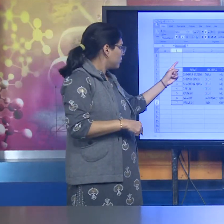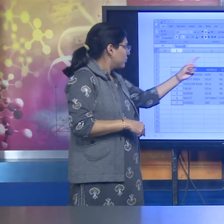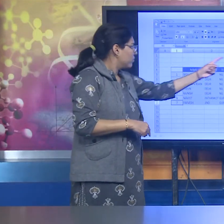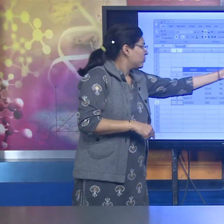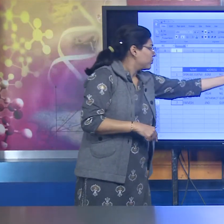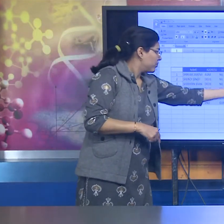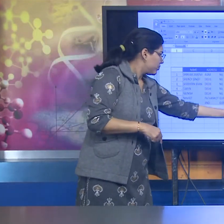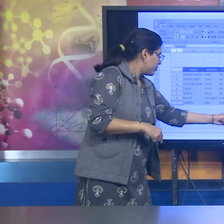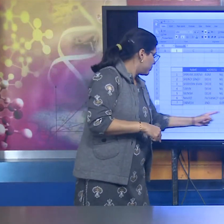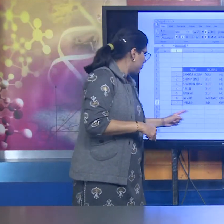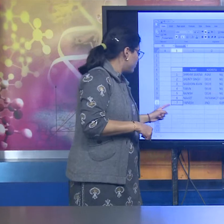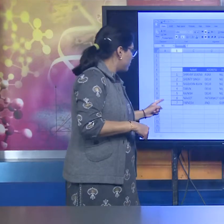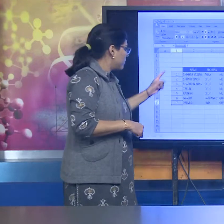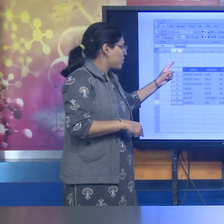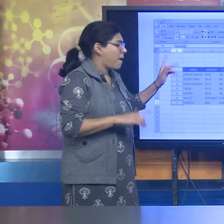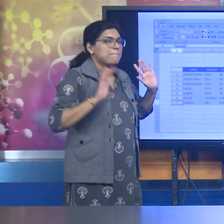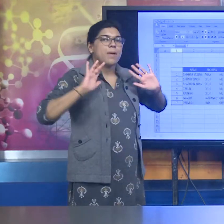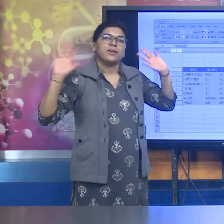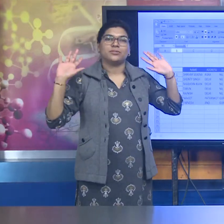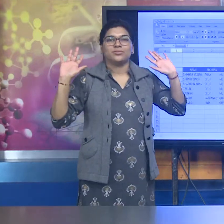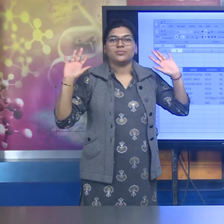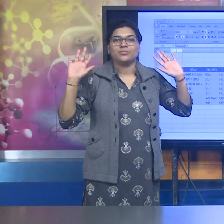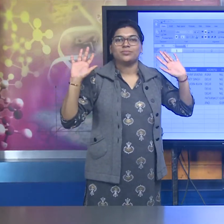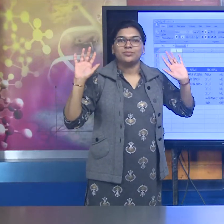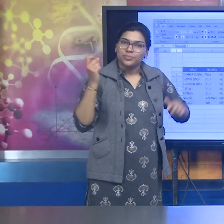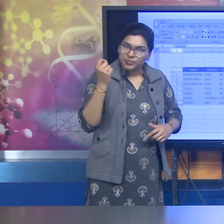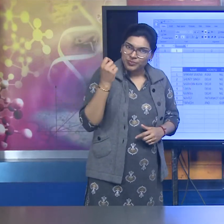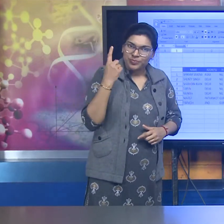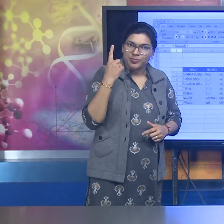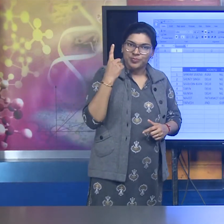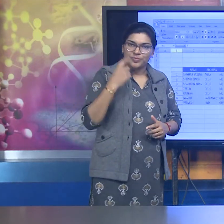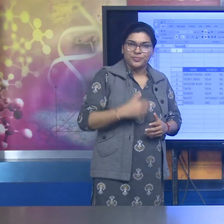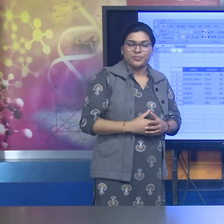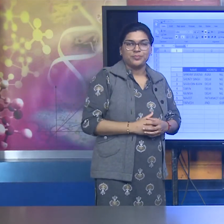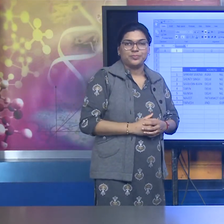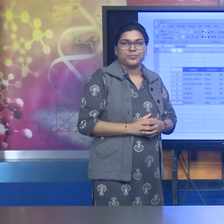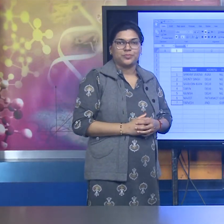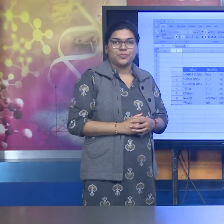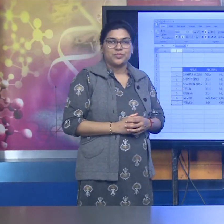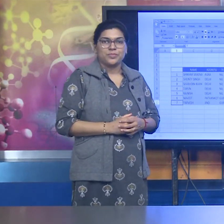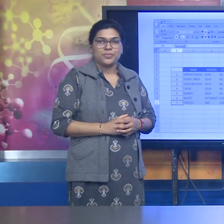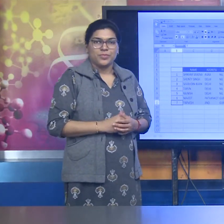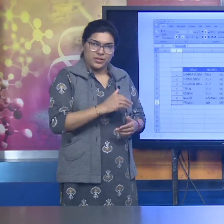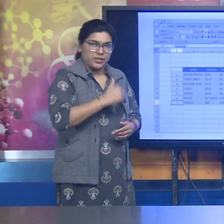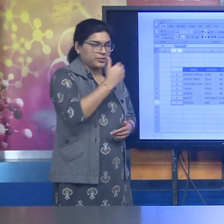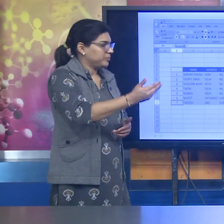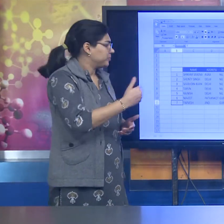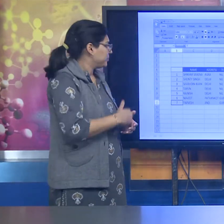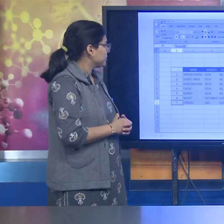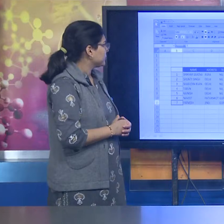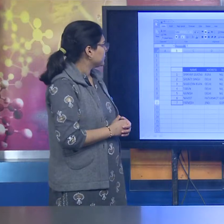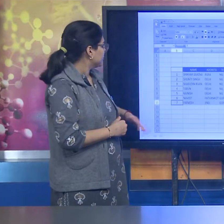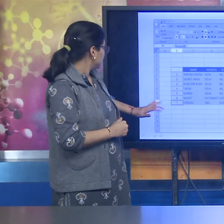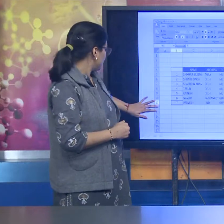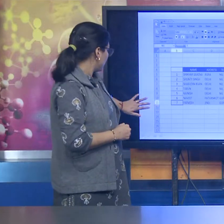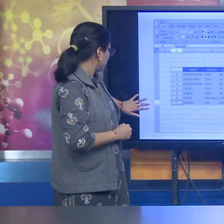only border at the outside and color on the outside, not in the inside, because we have chosen it that